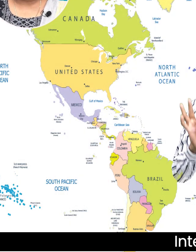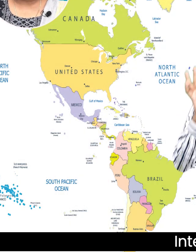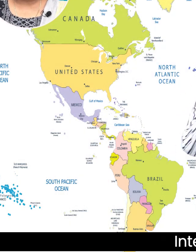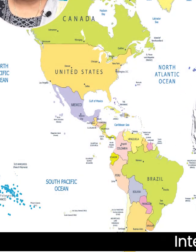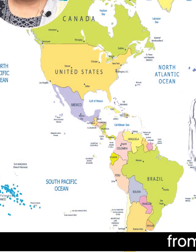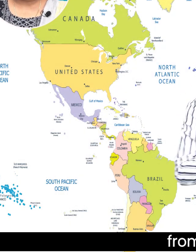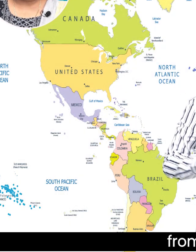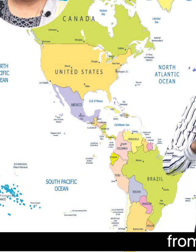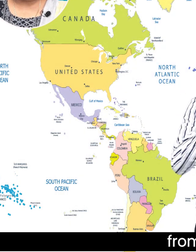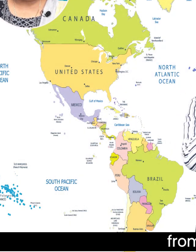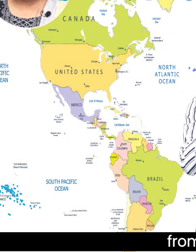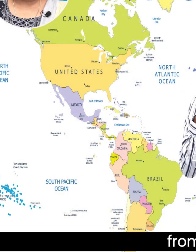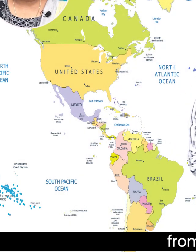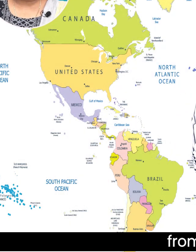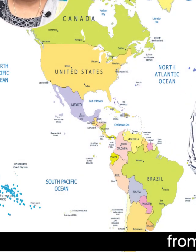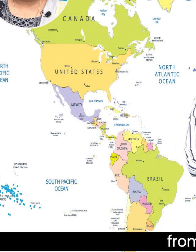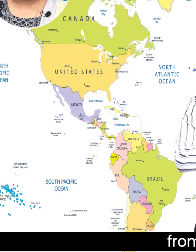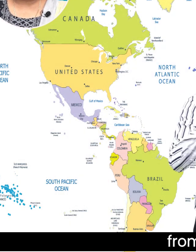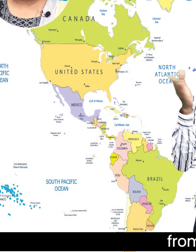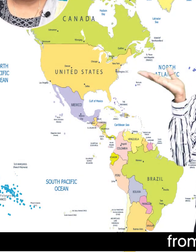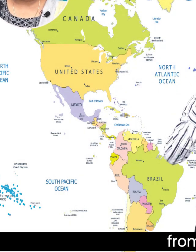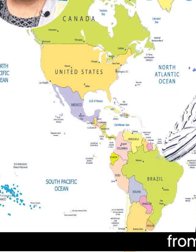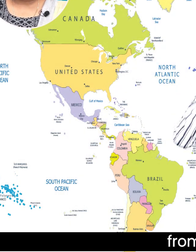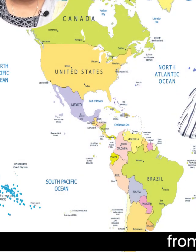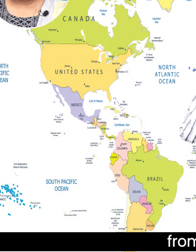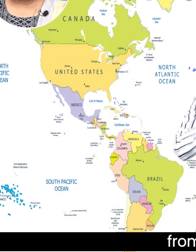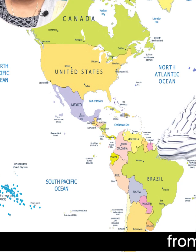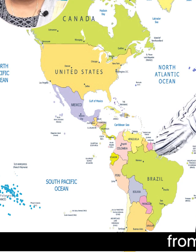International migration from India is of two types.